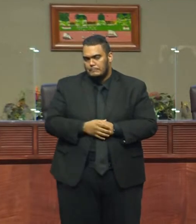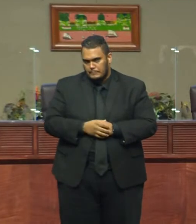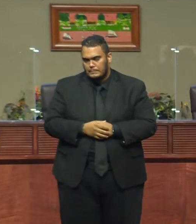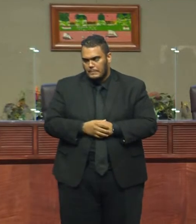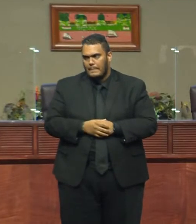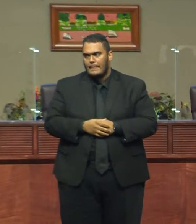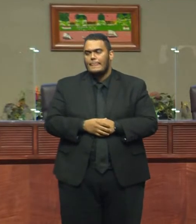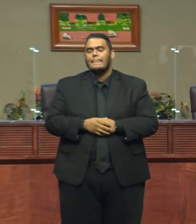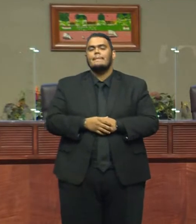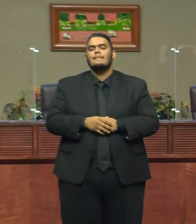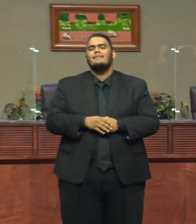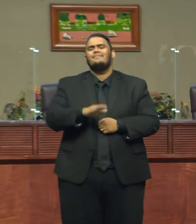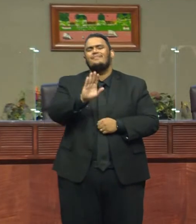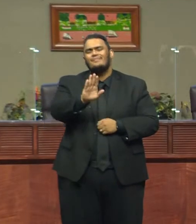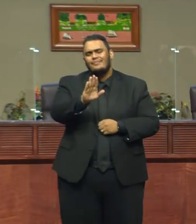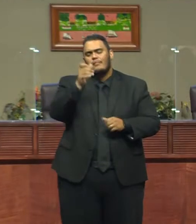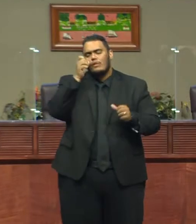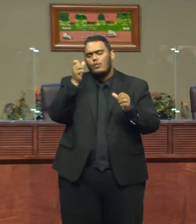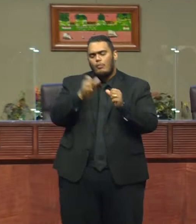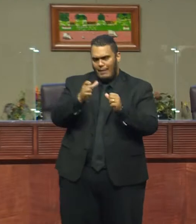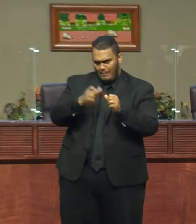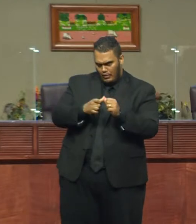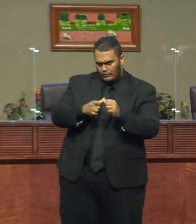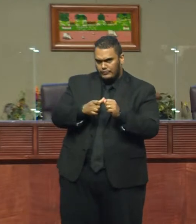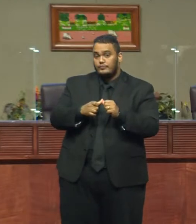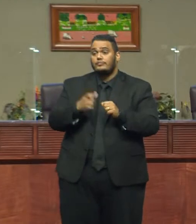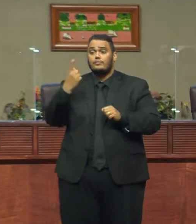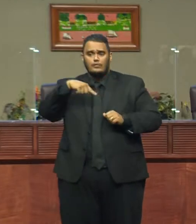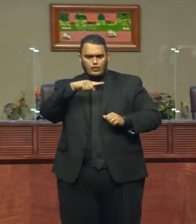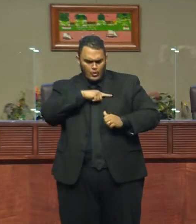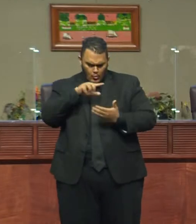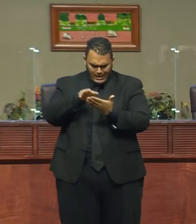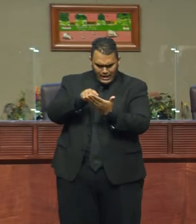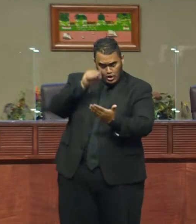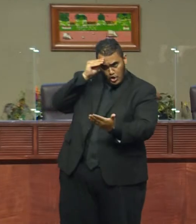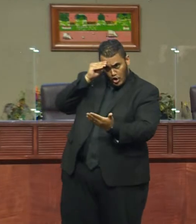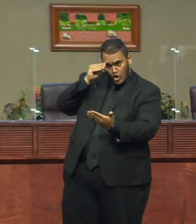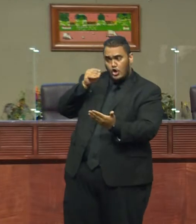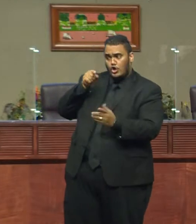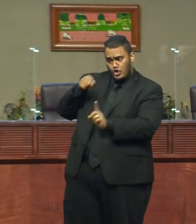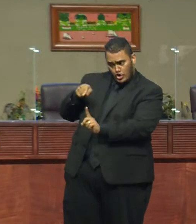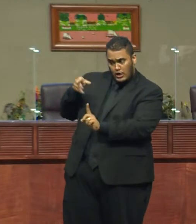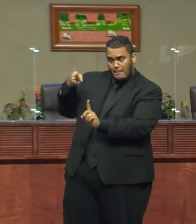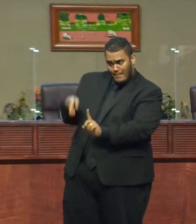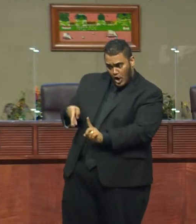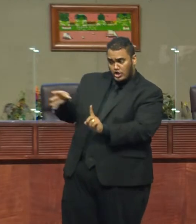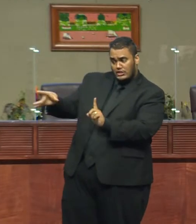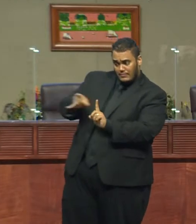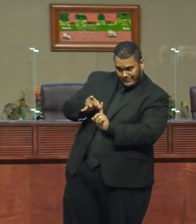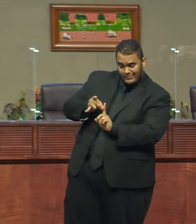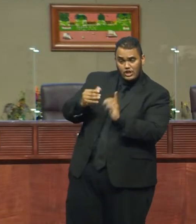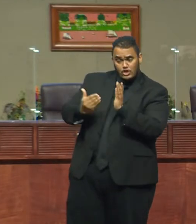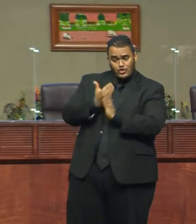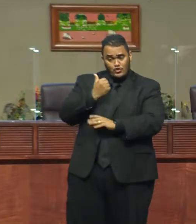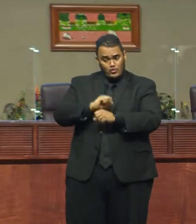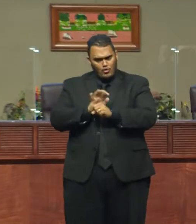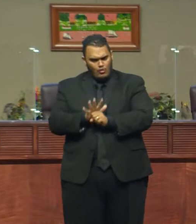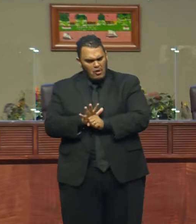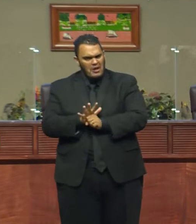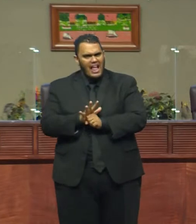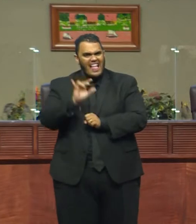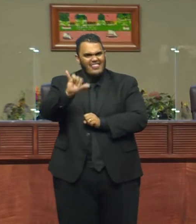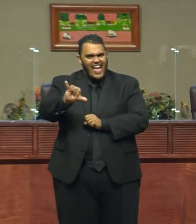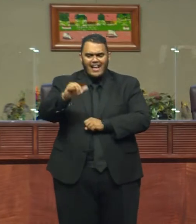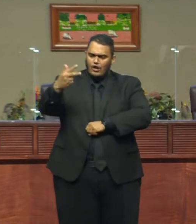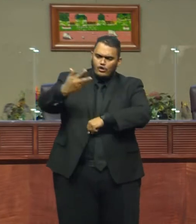Remember, all these cases are retrospectively. We learn about the case, 3-5 days later. And as we said